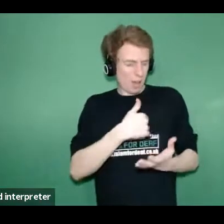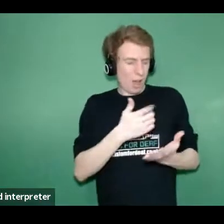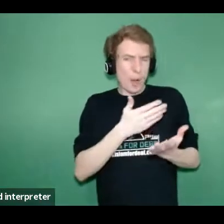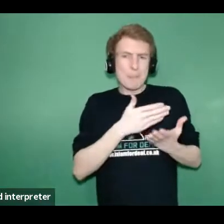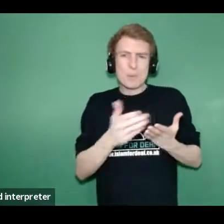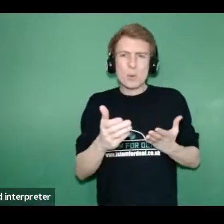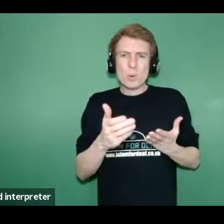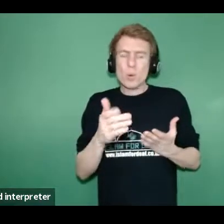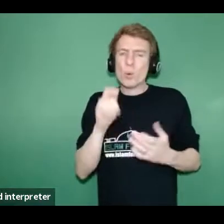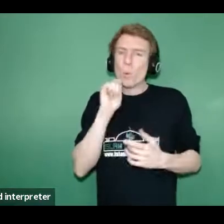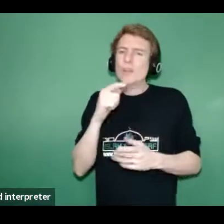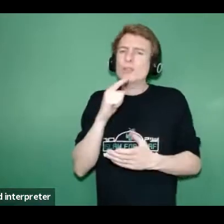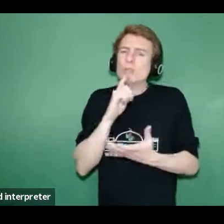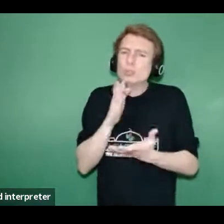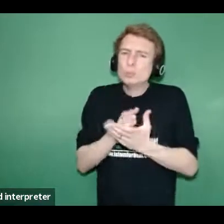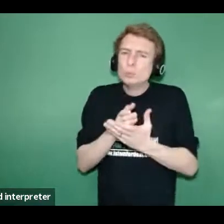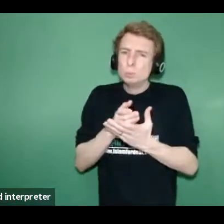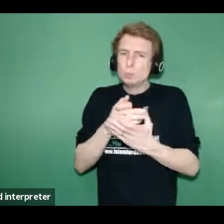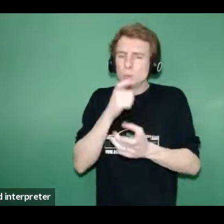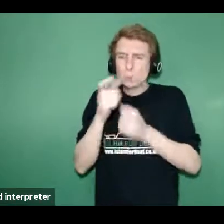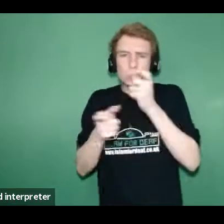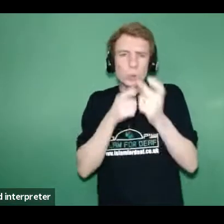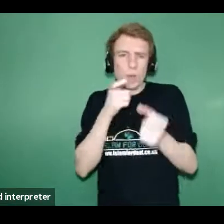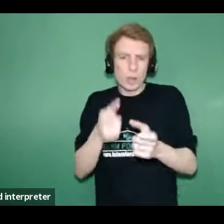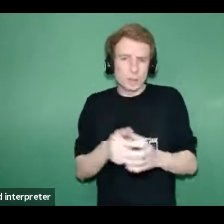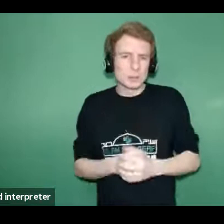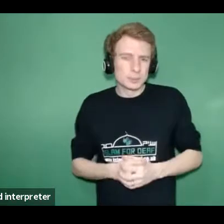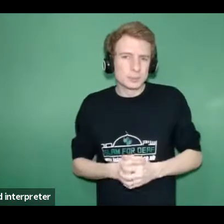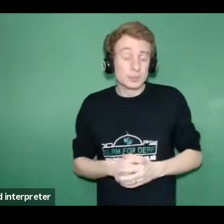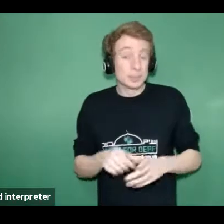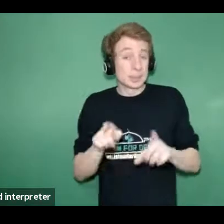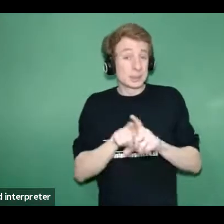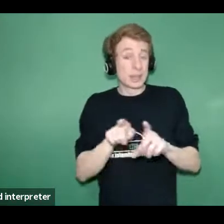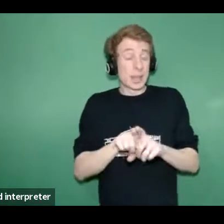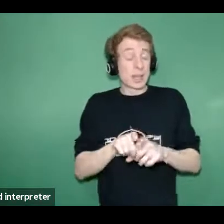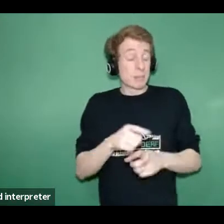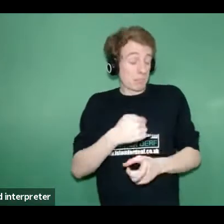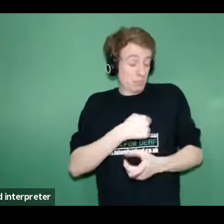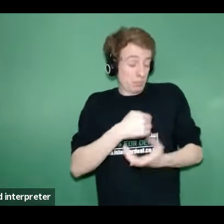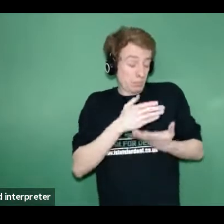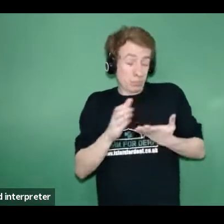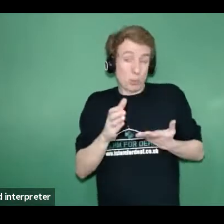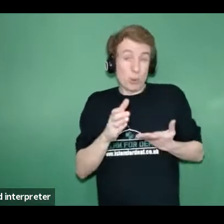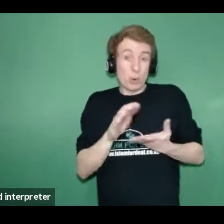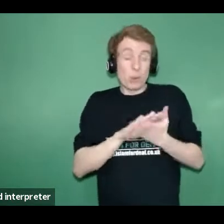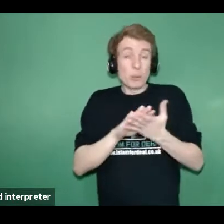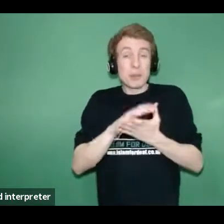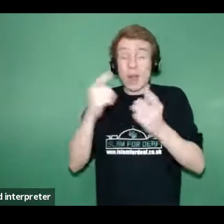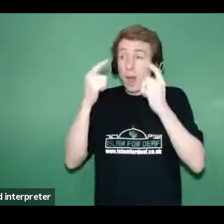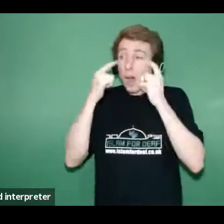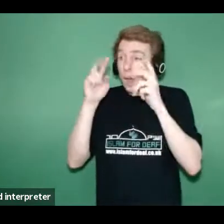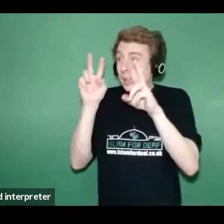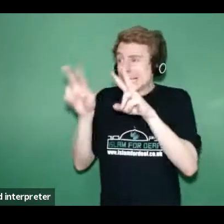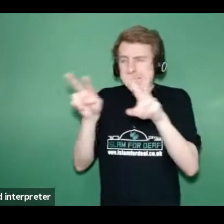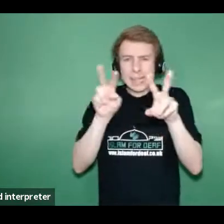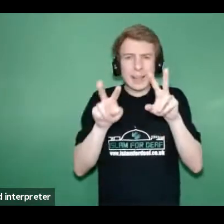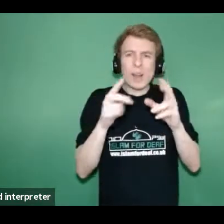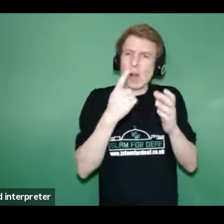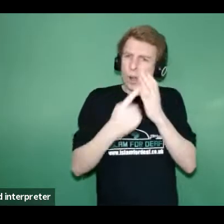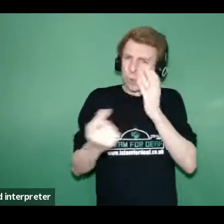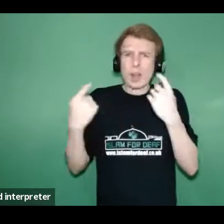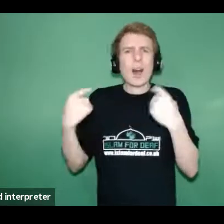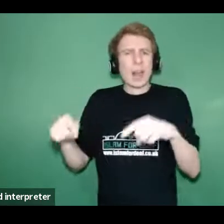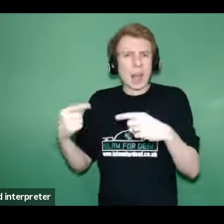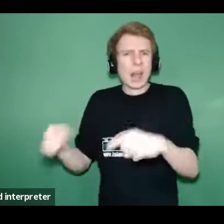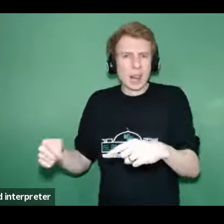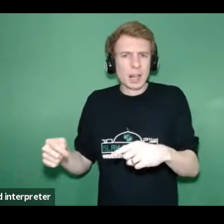not lie. The eye, for example, it looks at only those things that are halal and or permissible, and it does not